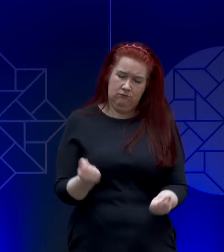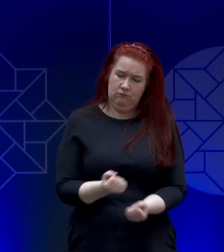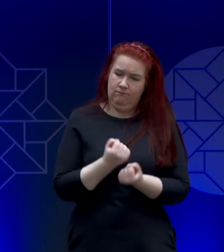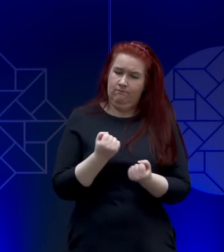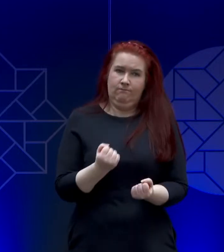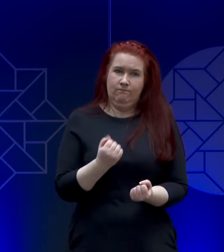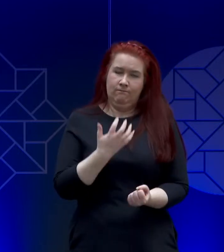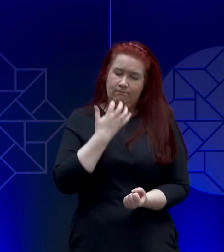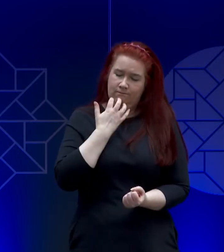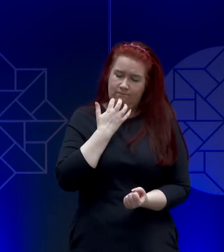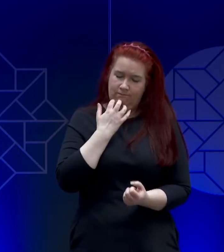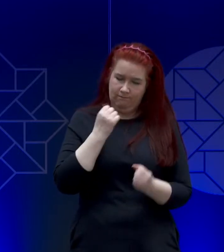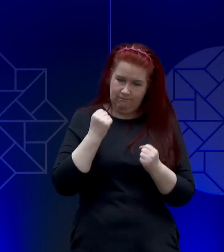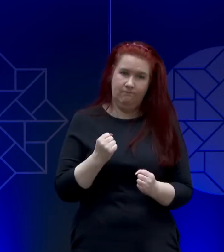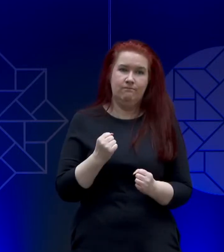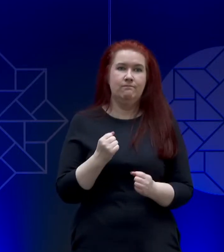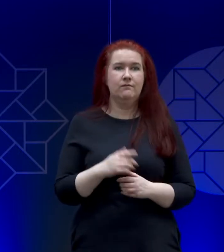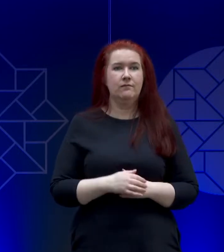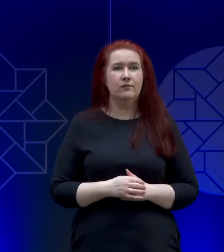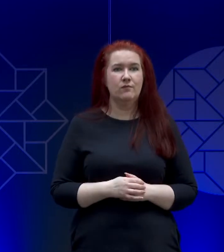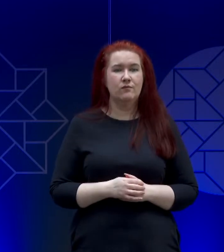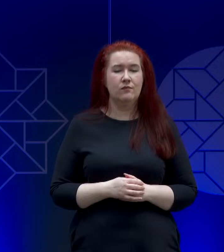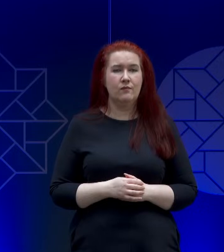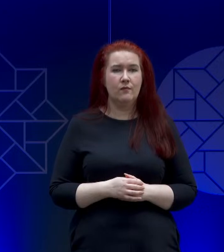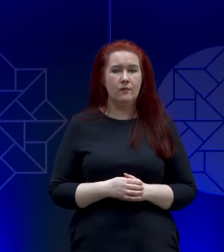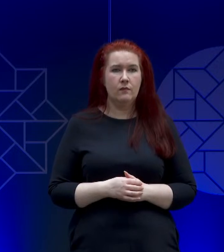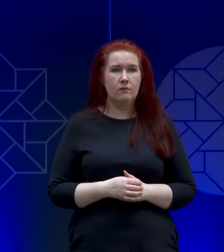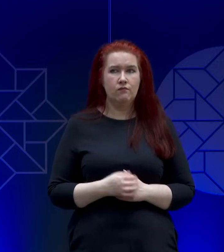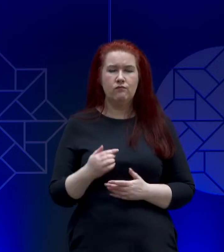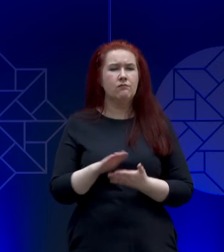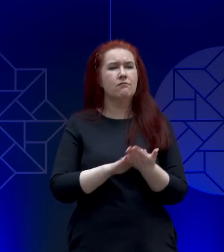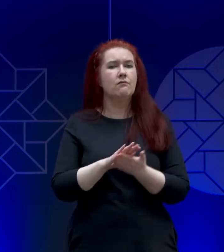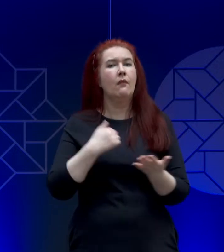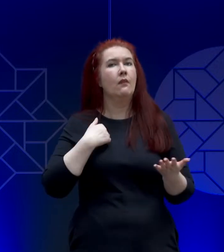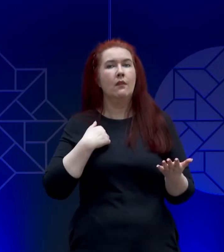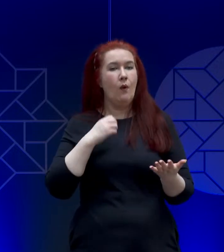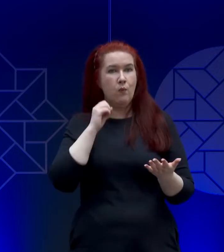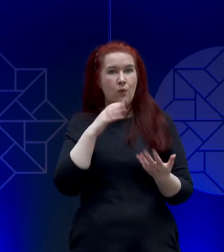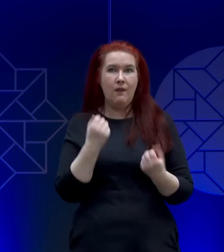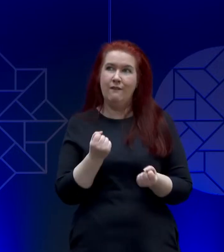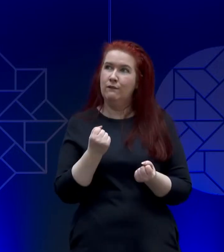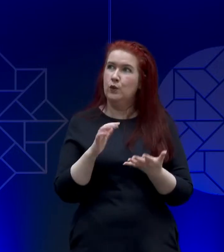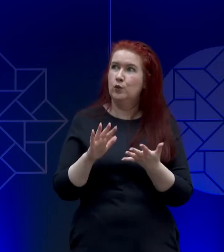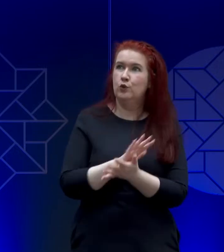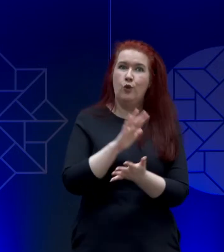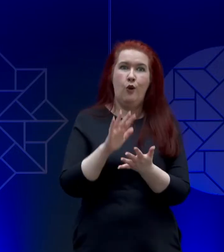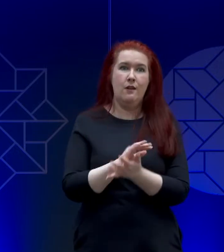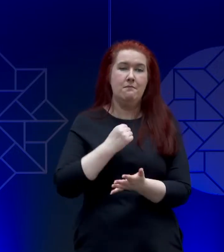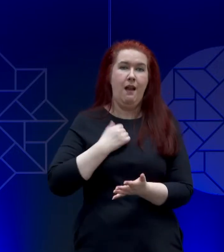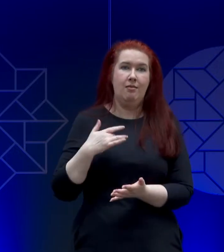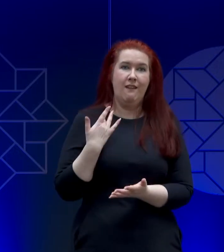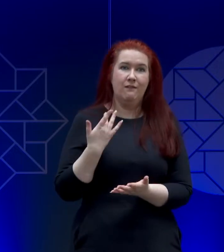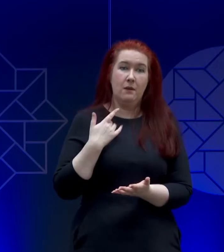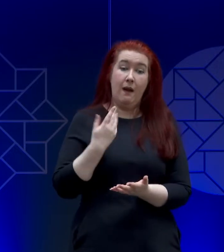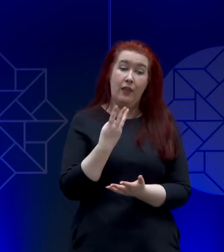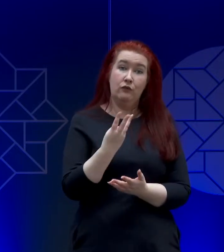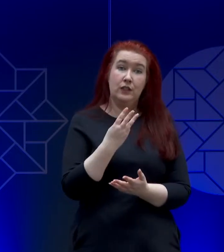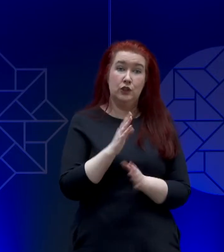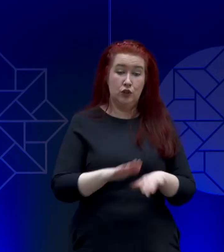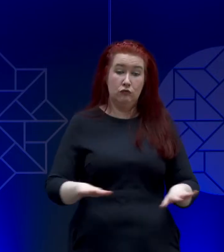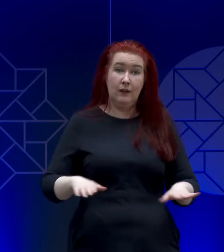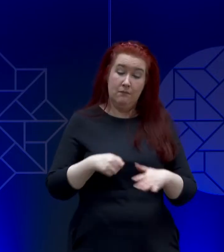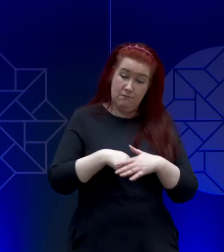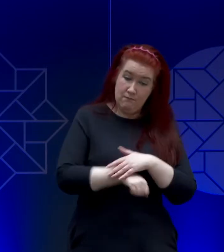personal determination to stay strong. I would not have had such joy in my life at the birth of my 3